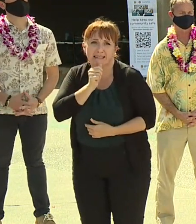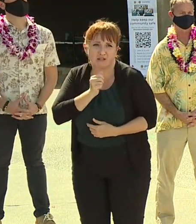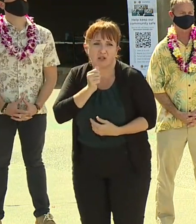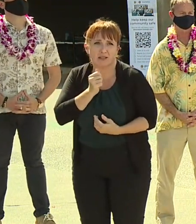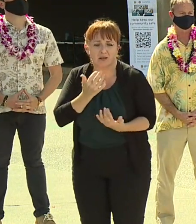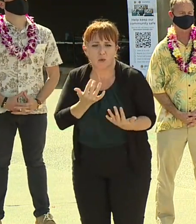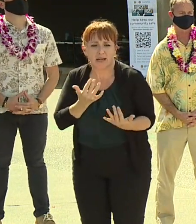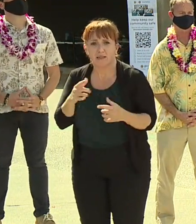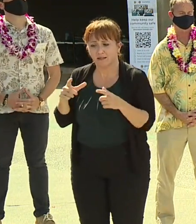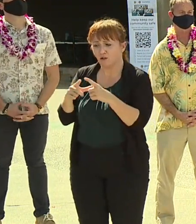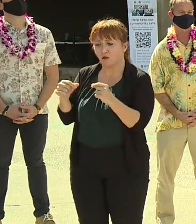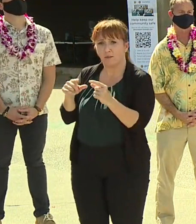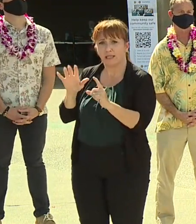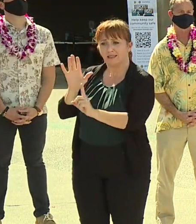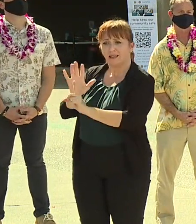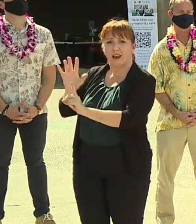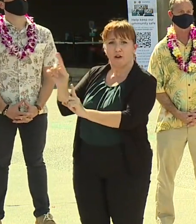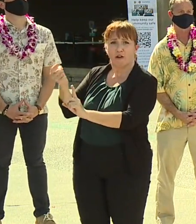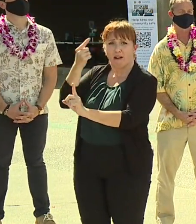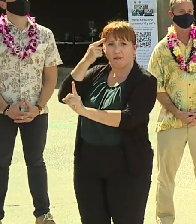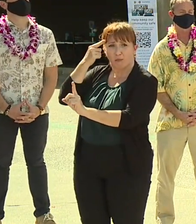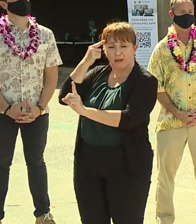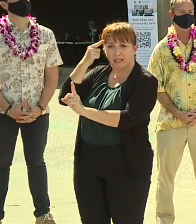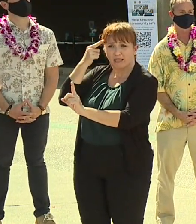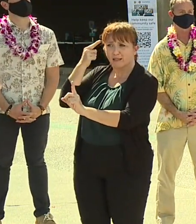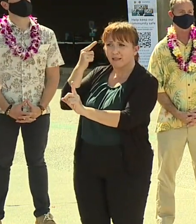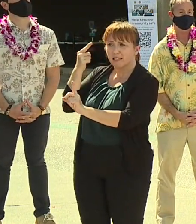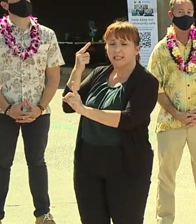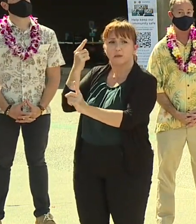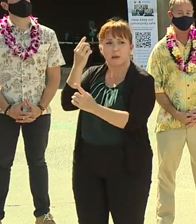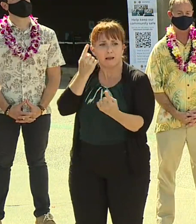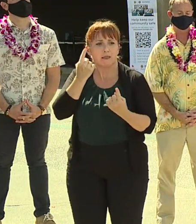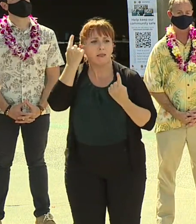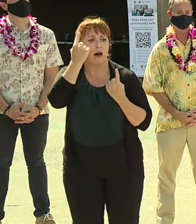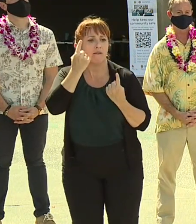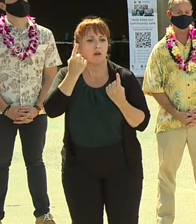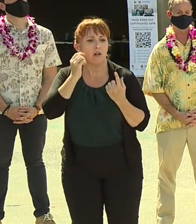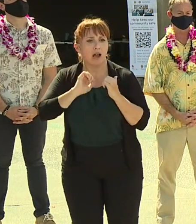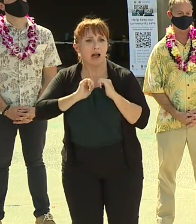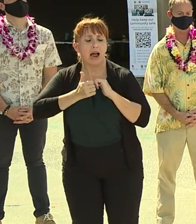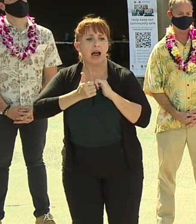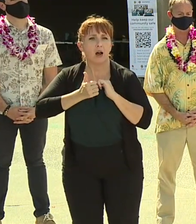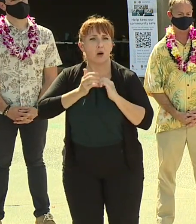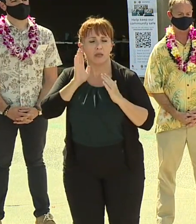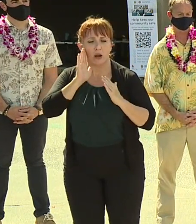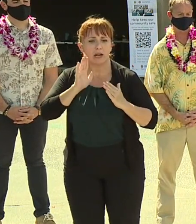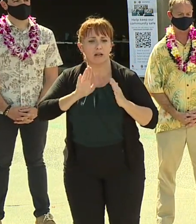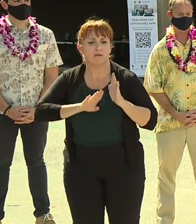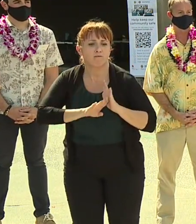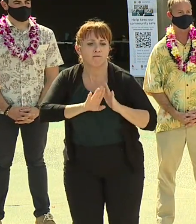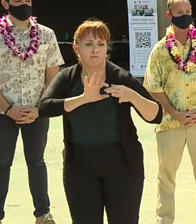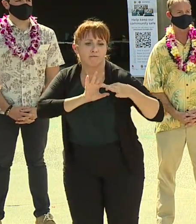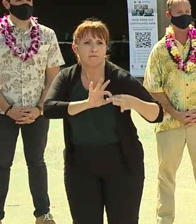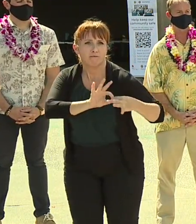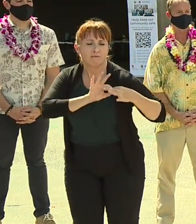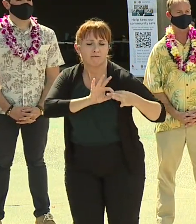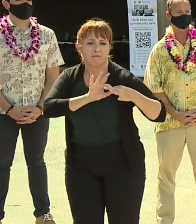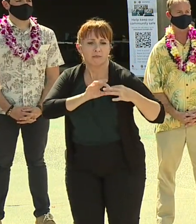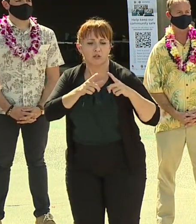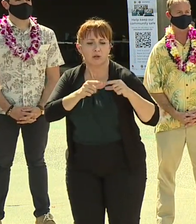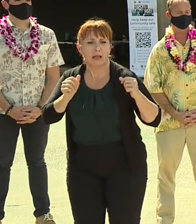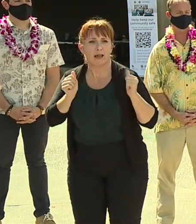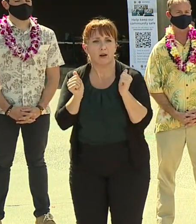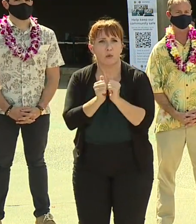The Japanese government is being thoughtful about how they look at the relationship between Japan